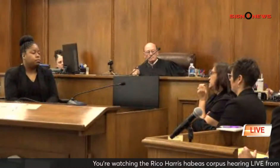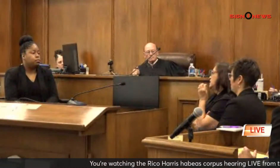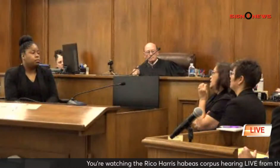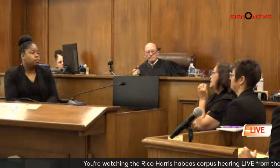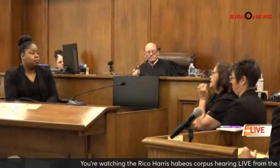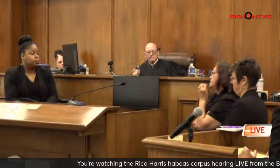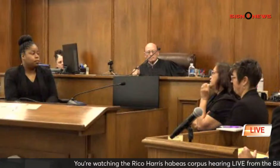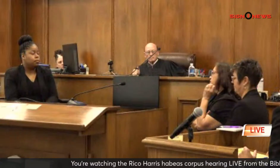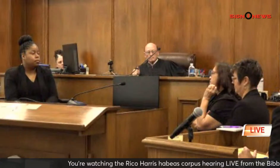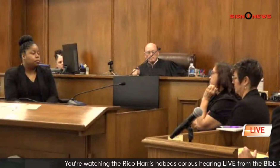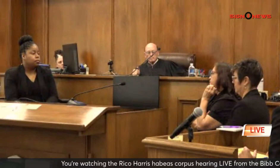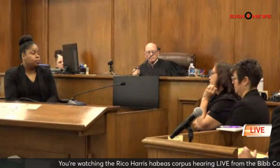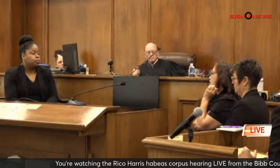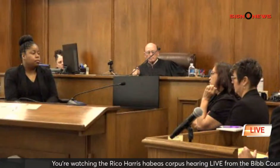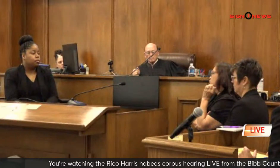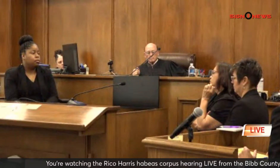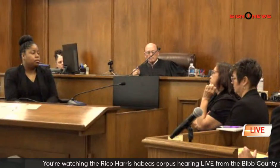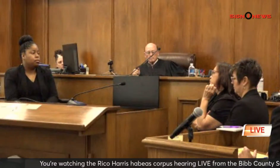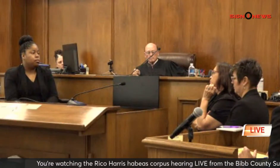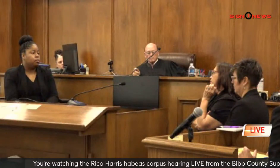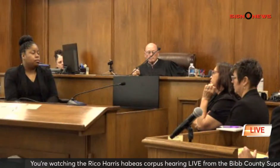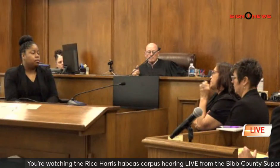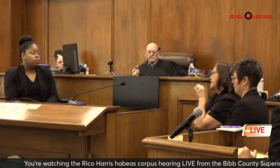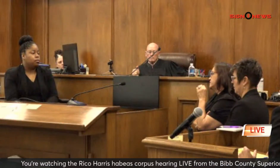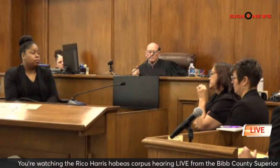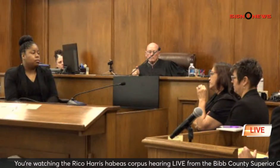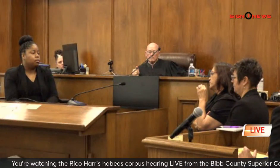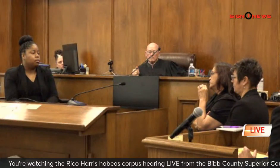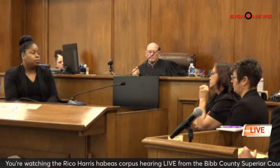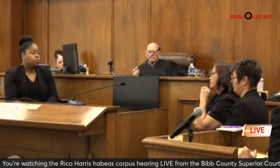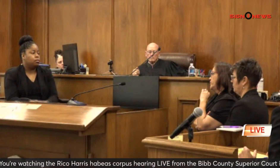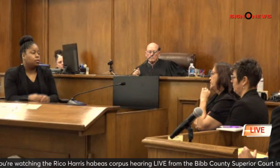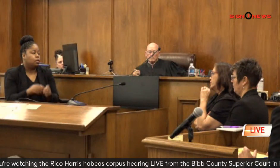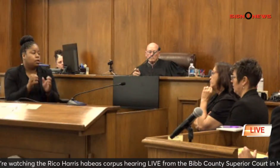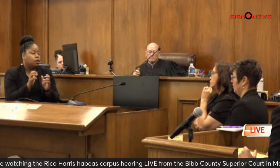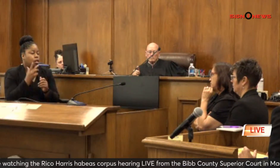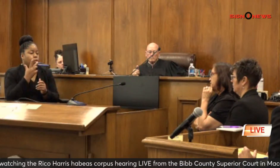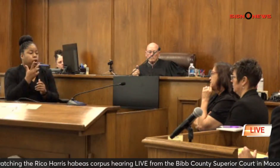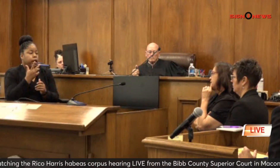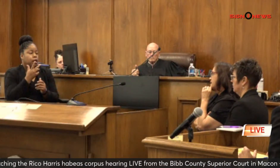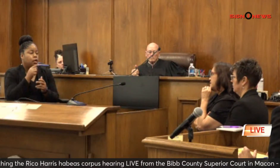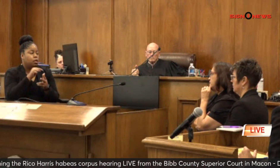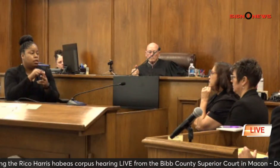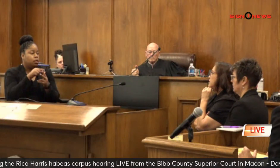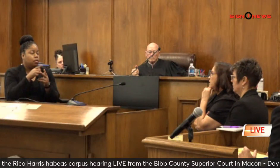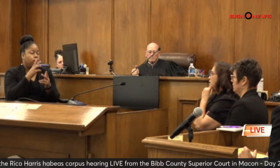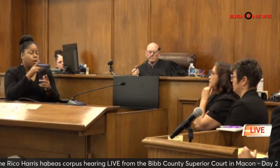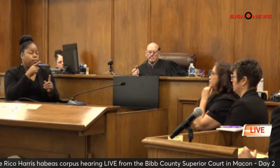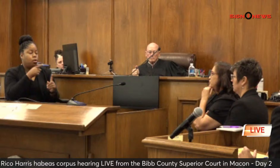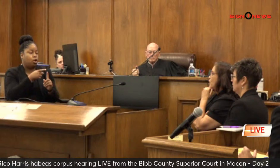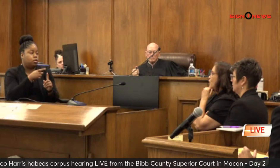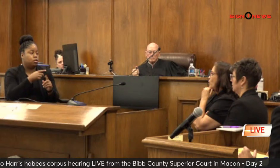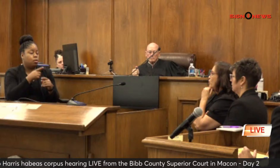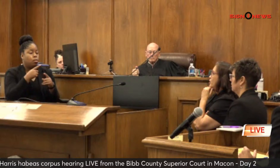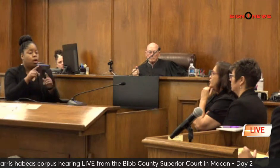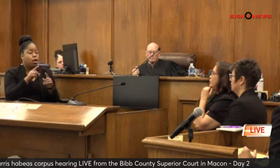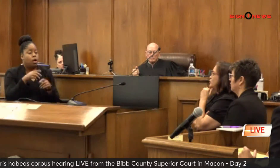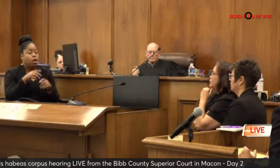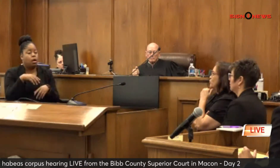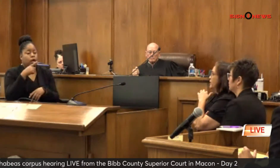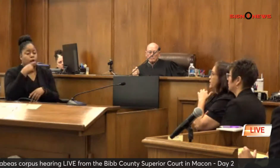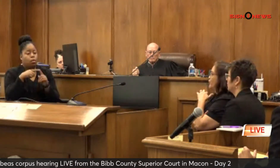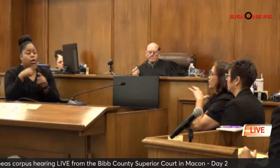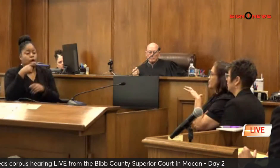signing. And then they also interpret back to the deaf person what the hearing person is saying. So